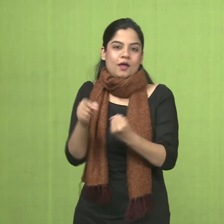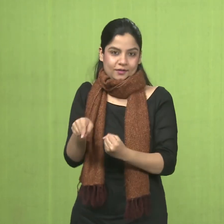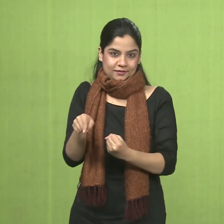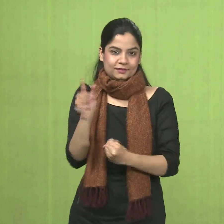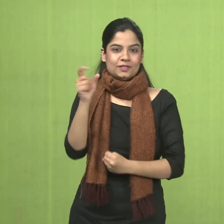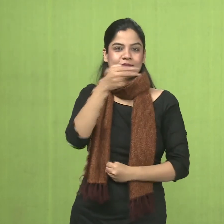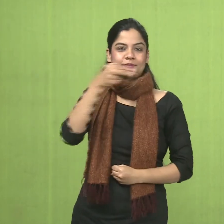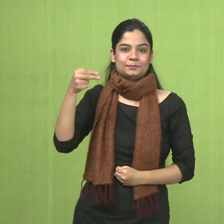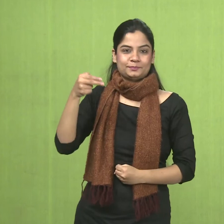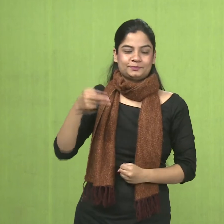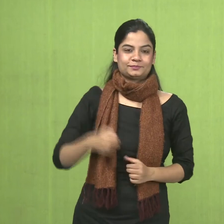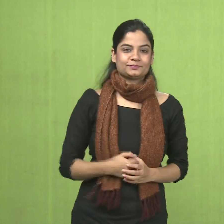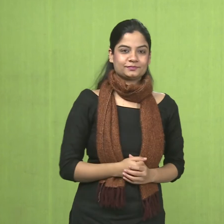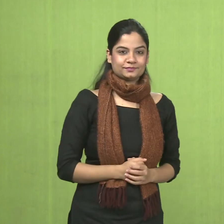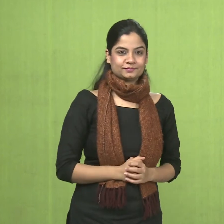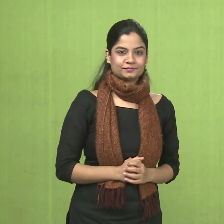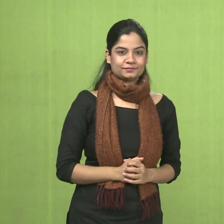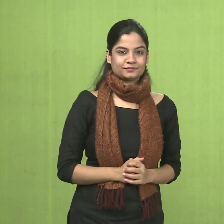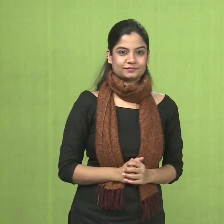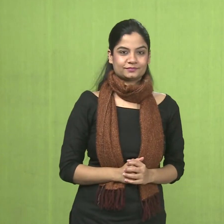are more of wants that we have.